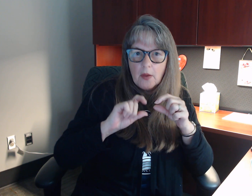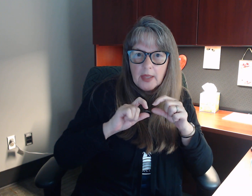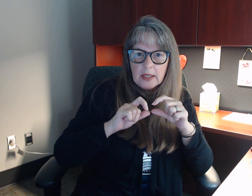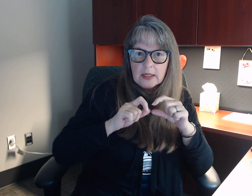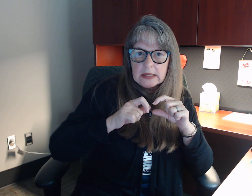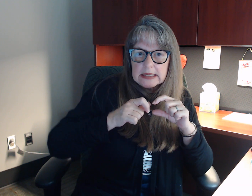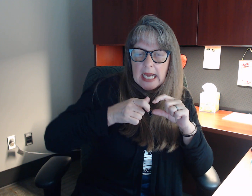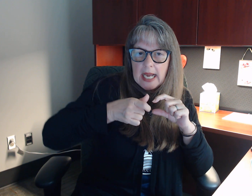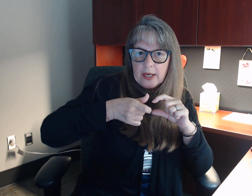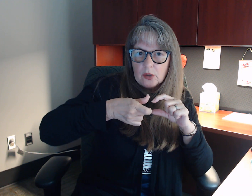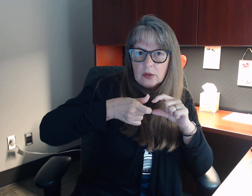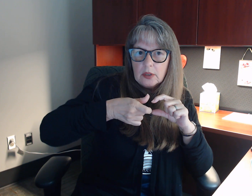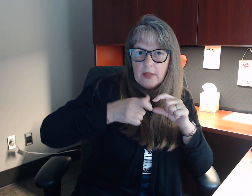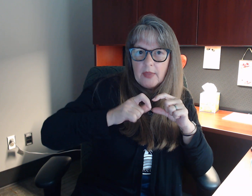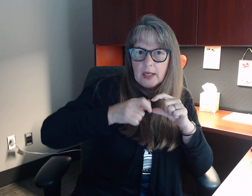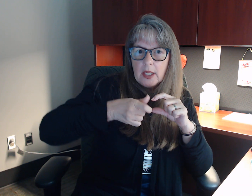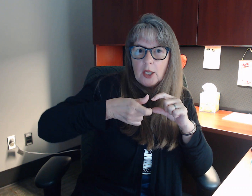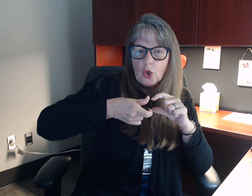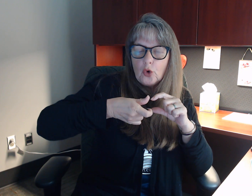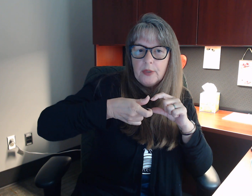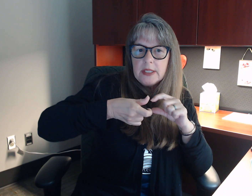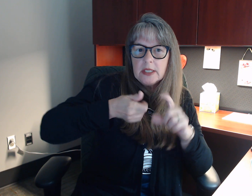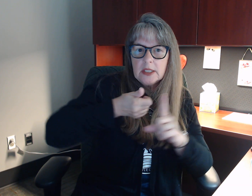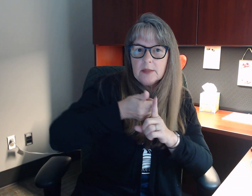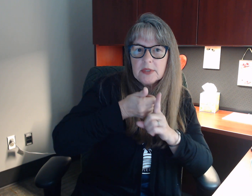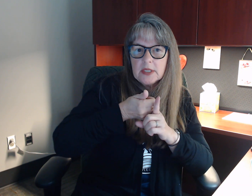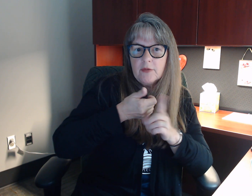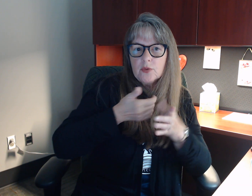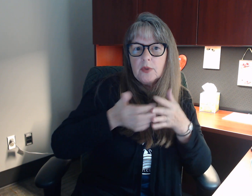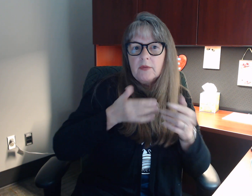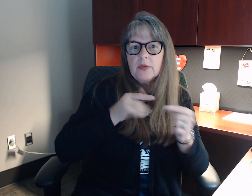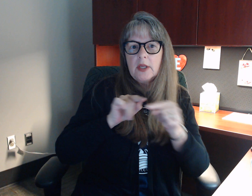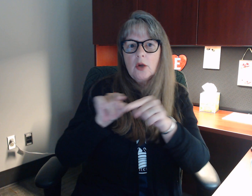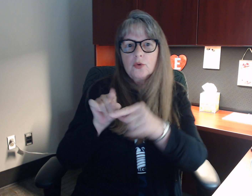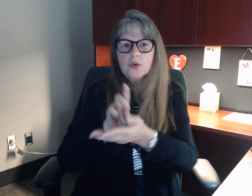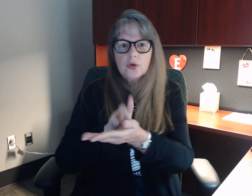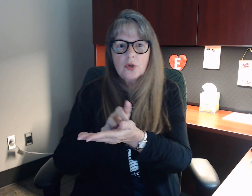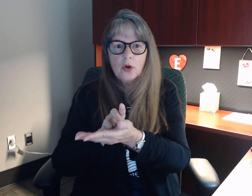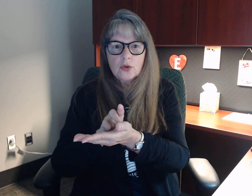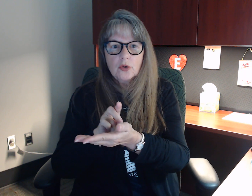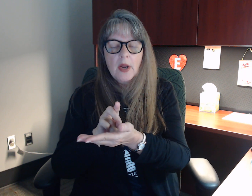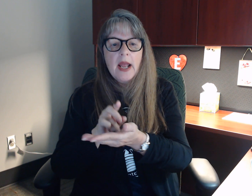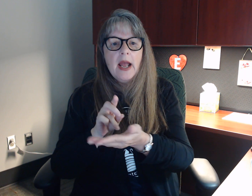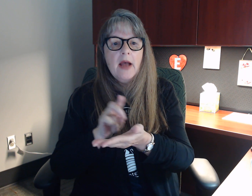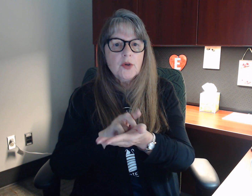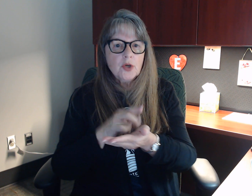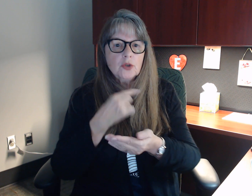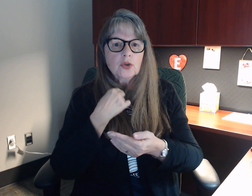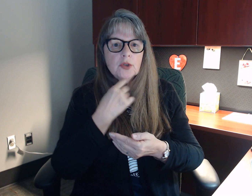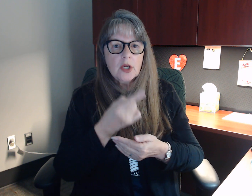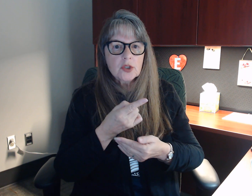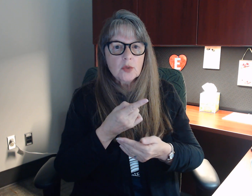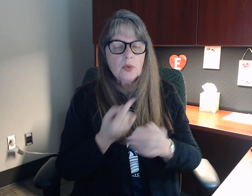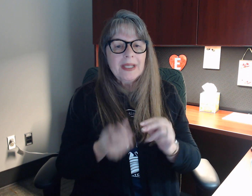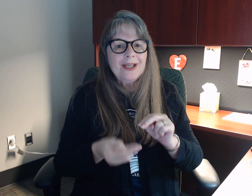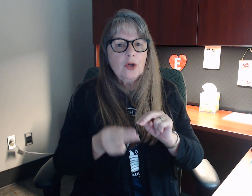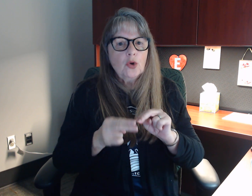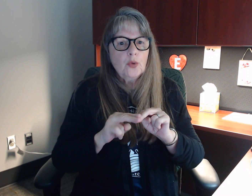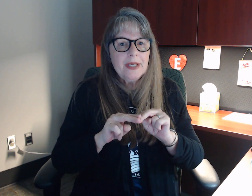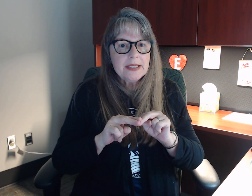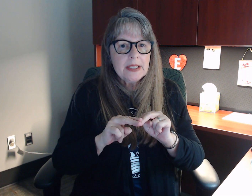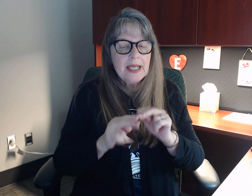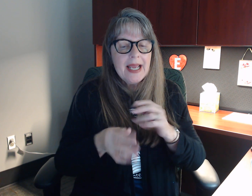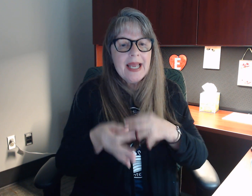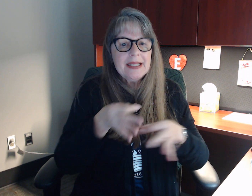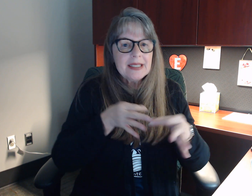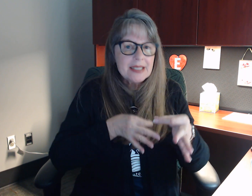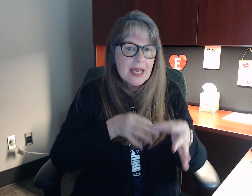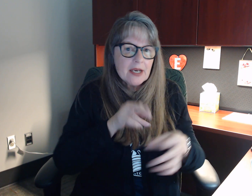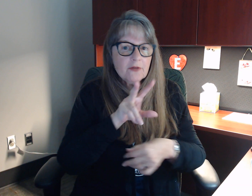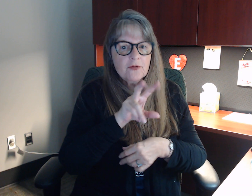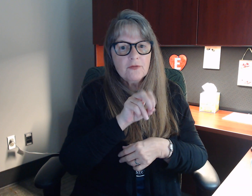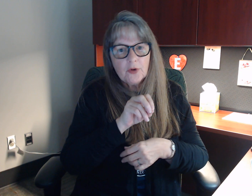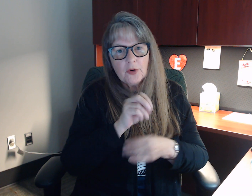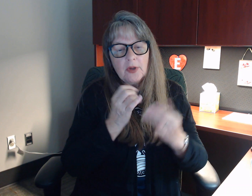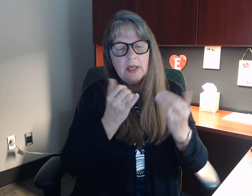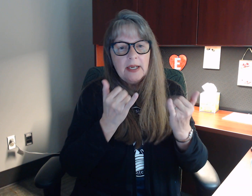little dial, and they can increase it themselves whenever they go to the doctor, and the doctor tells them, we'll increase it. Instead of 30, now